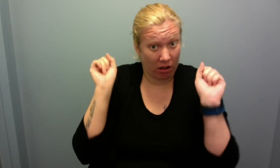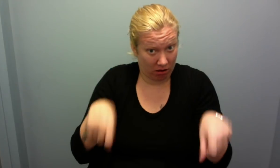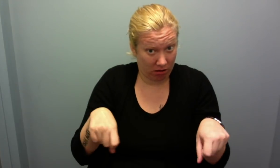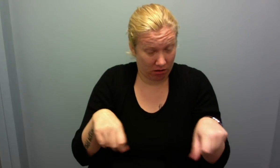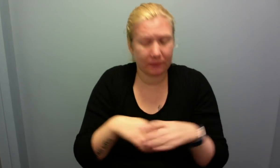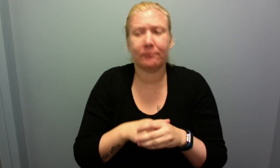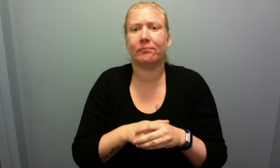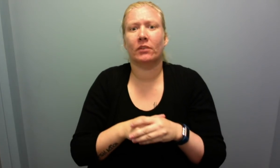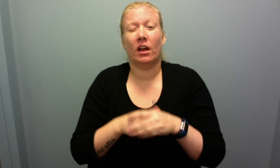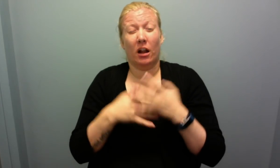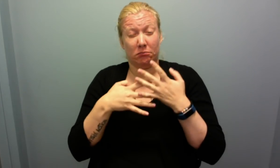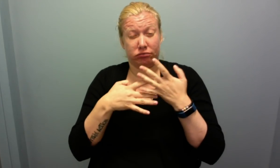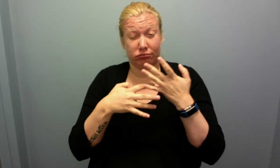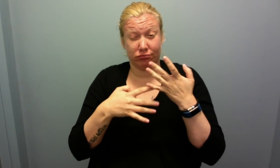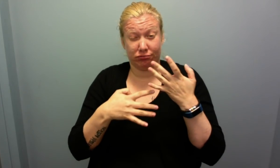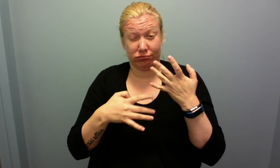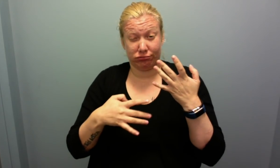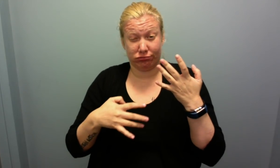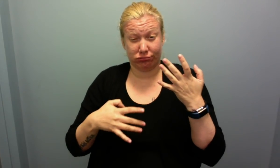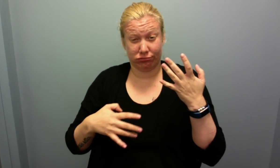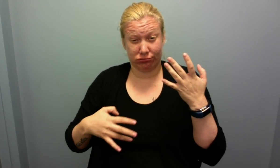to, can hearing people teach ASL?